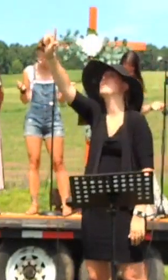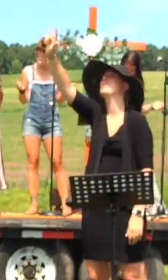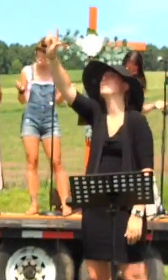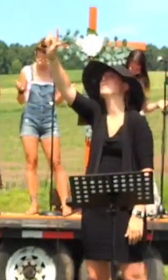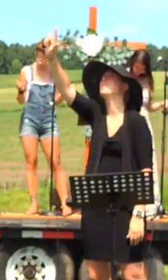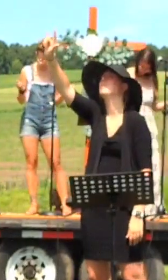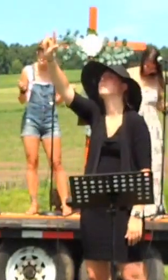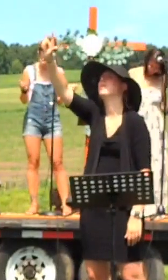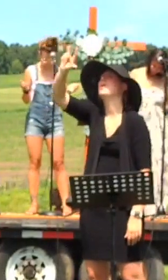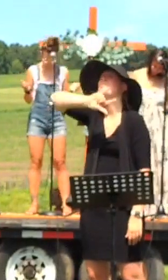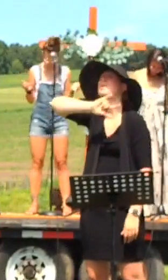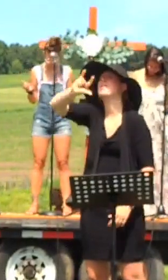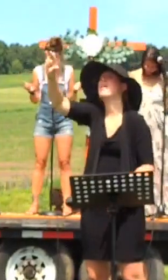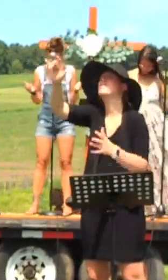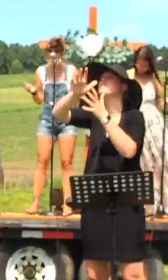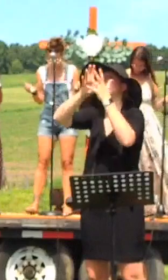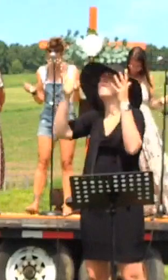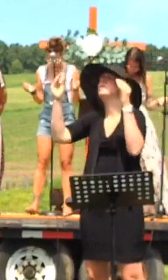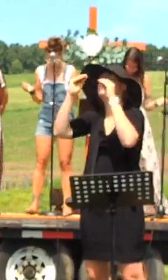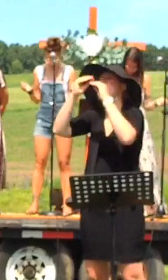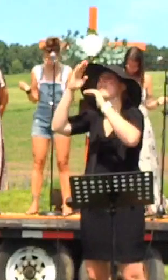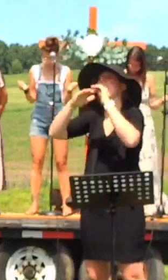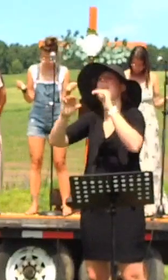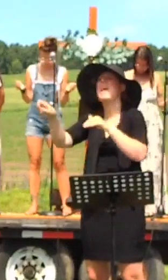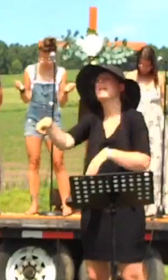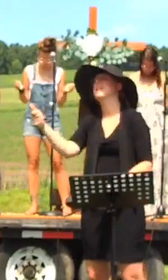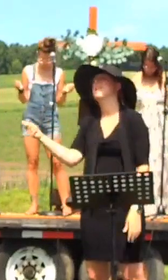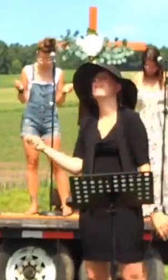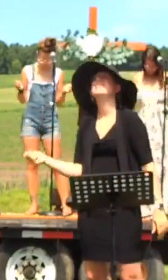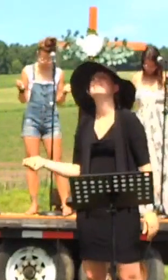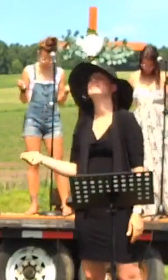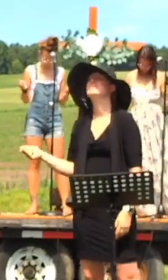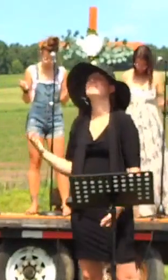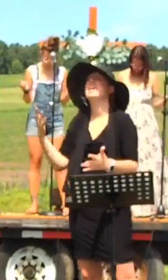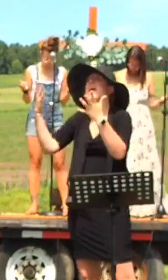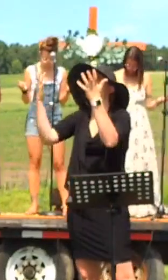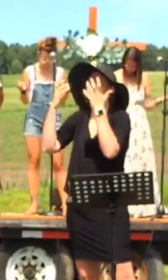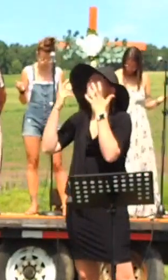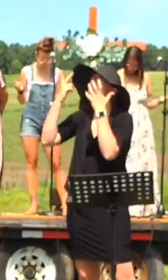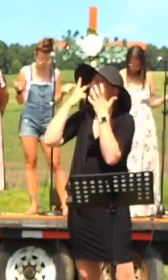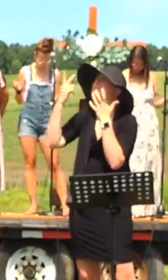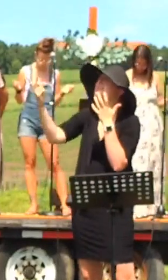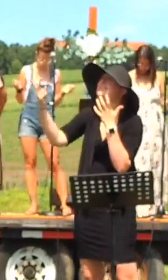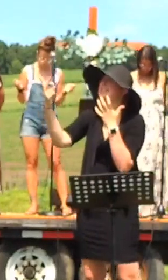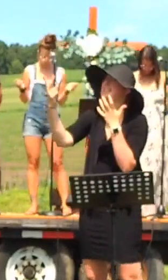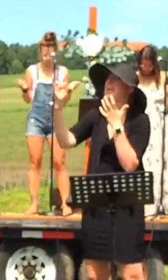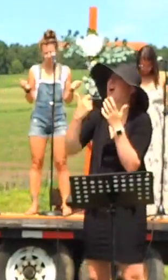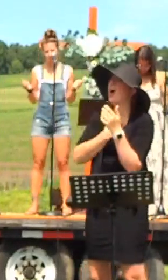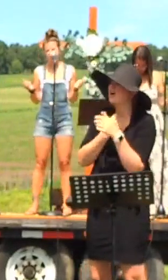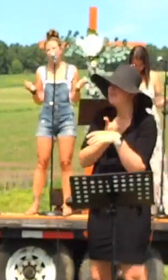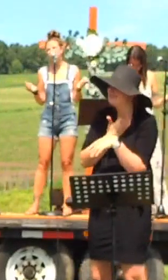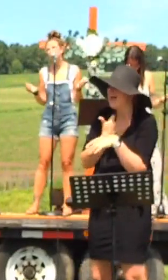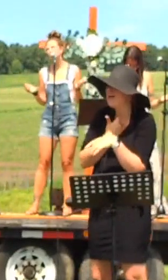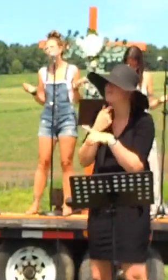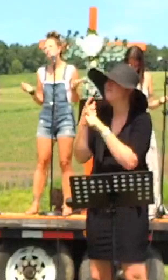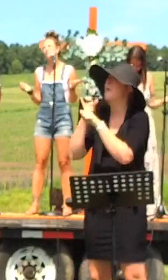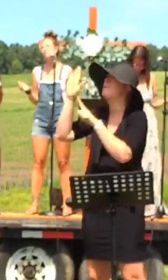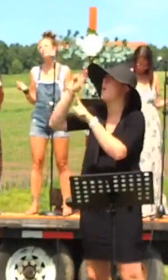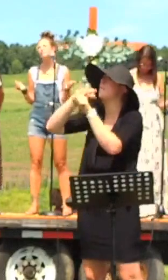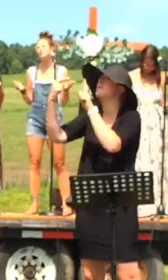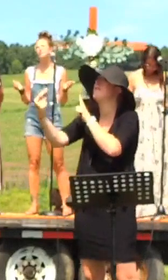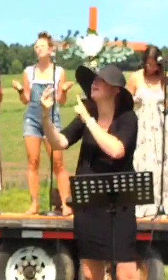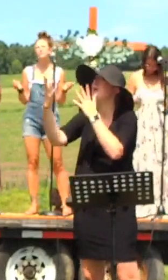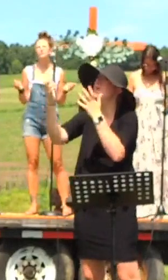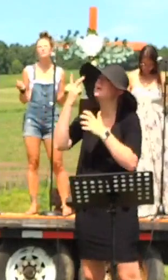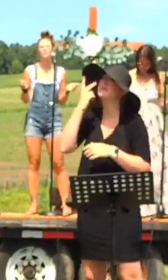love you beyond anything. And then we want to see ourselves, and we want to see others in your eyes, with your